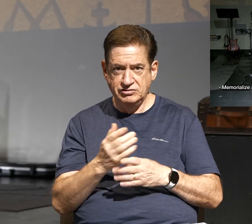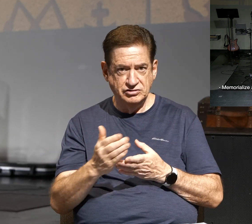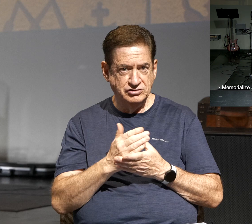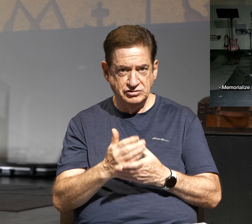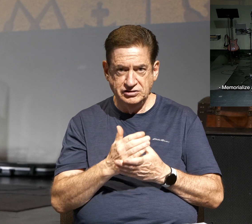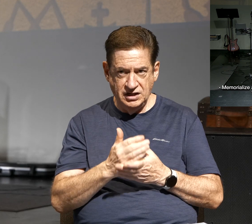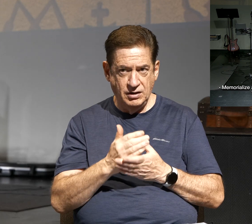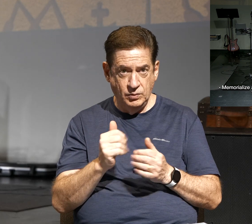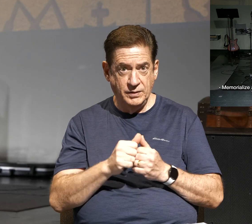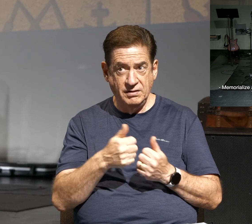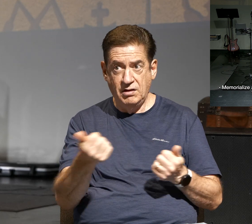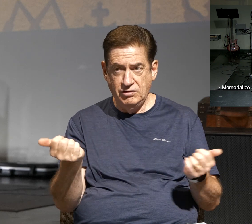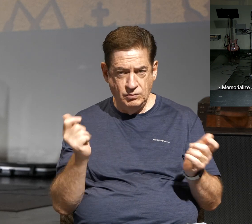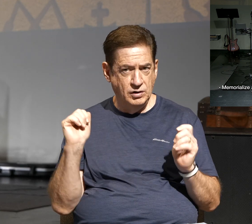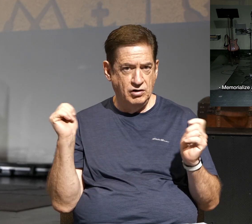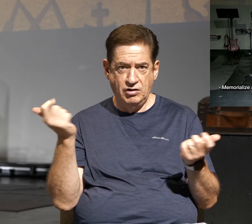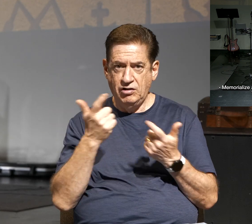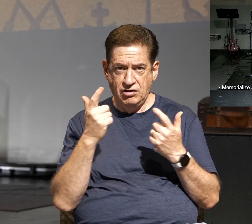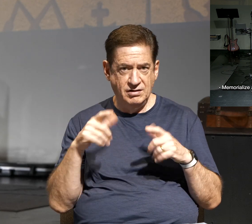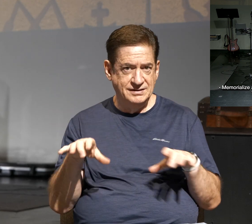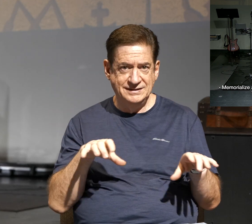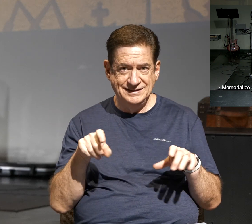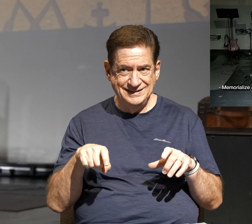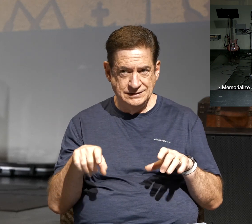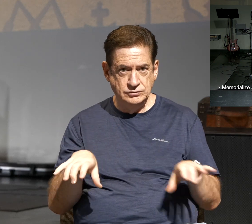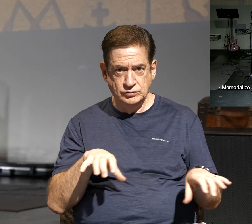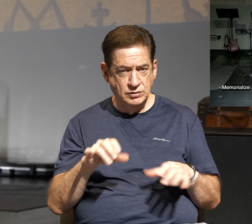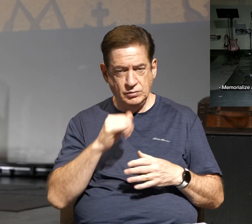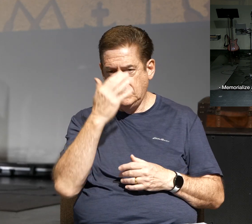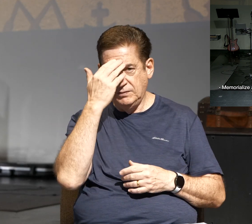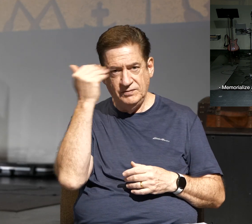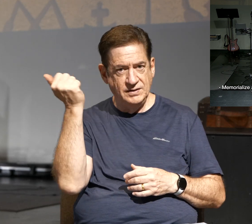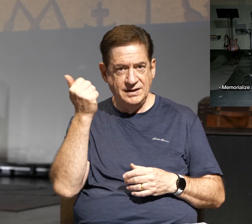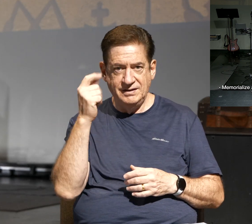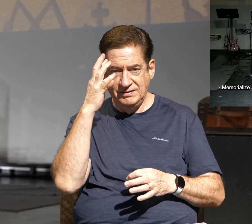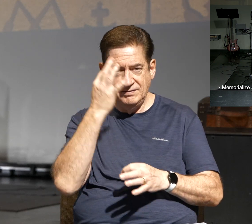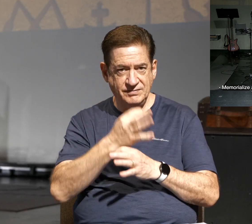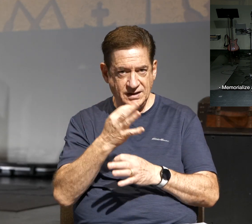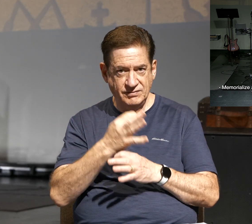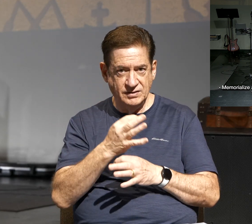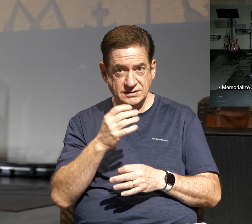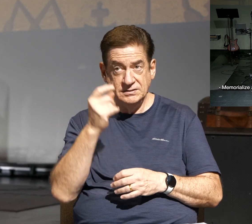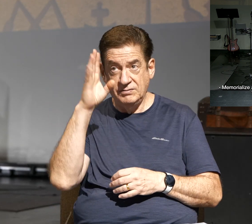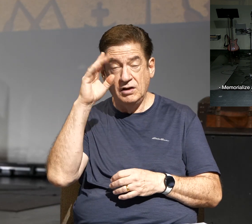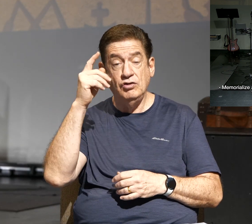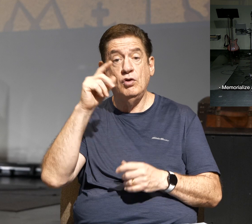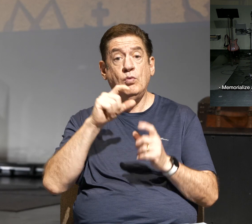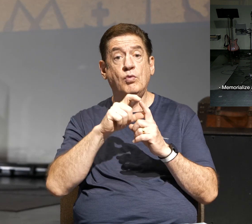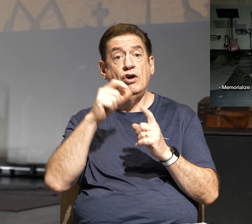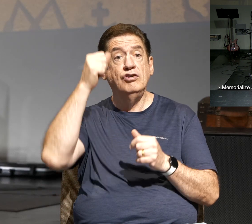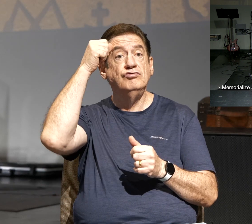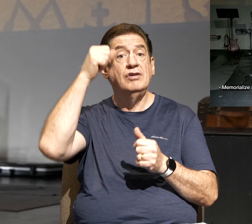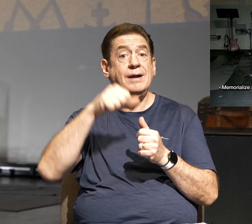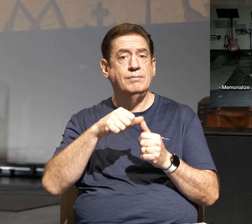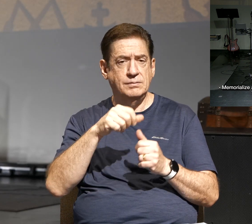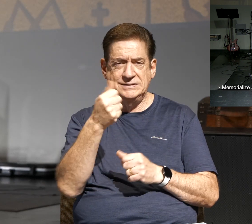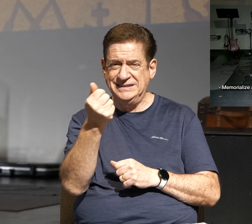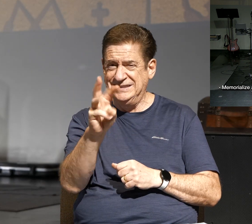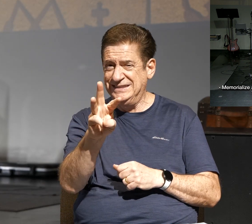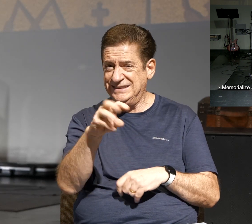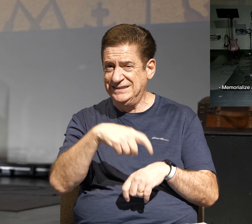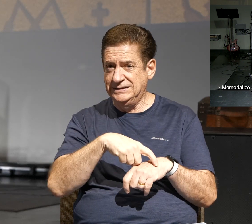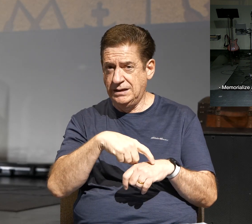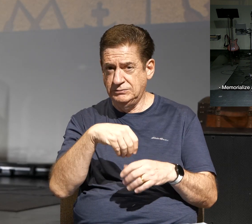we all need to do that. Don't forget the faithfulness of God. The word remember occurs 16 times in the book